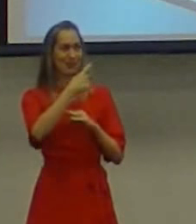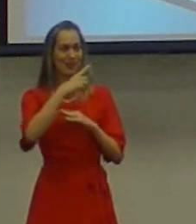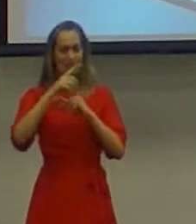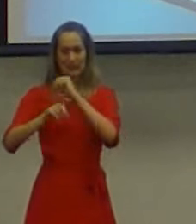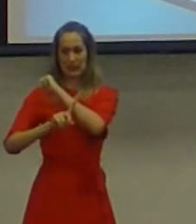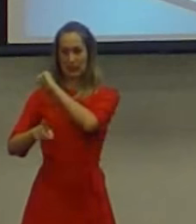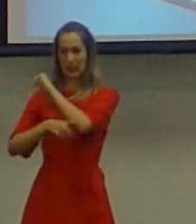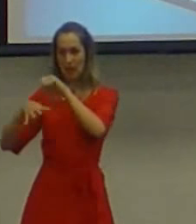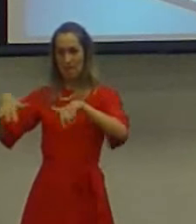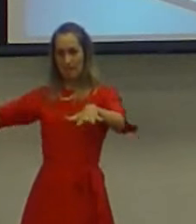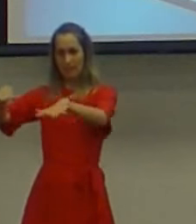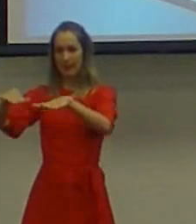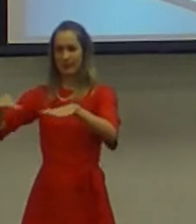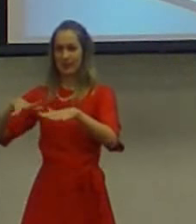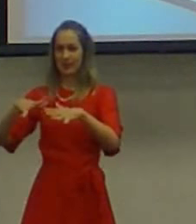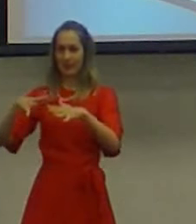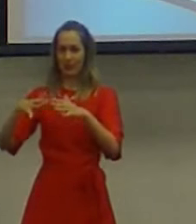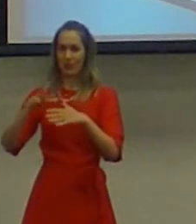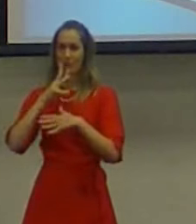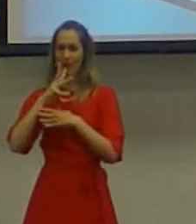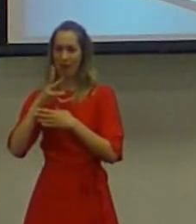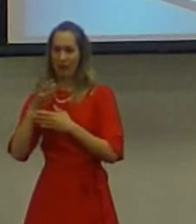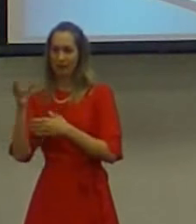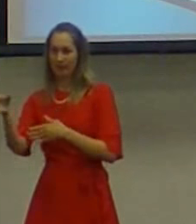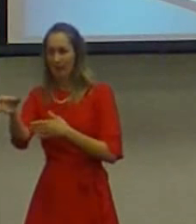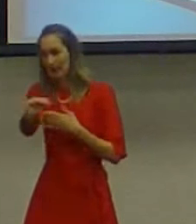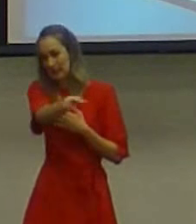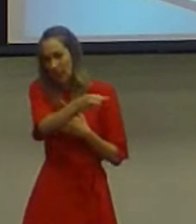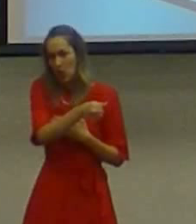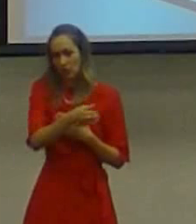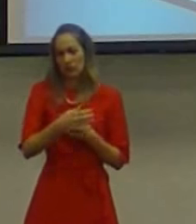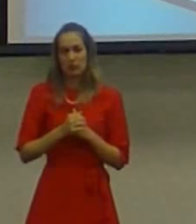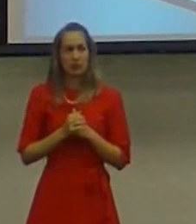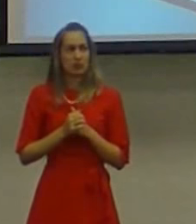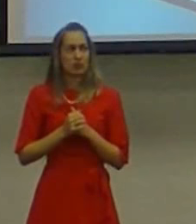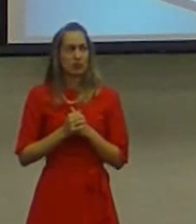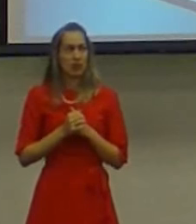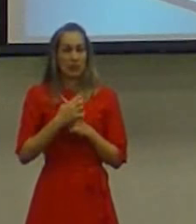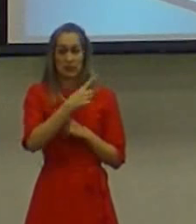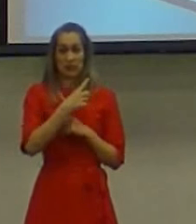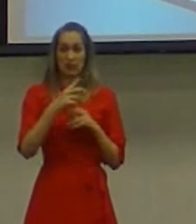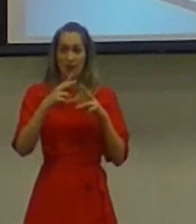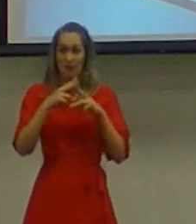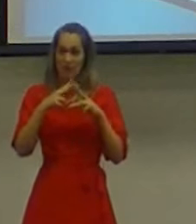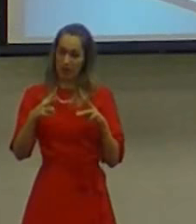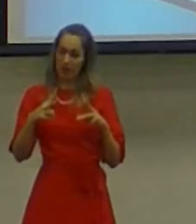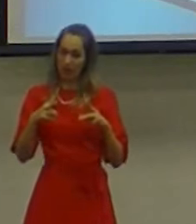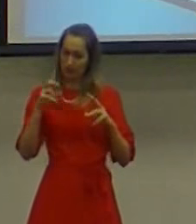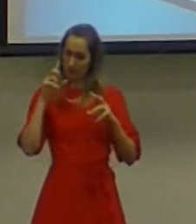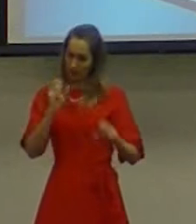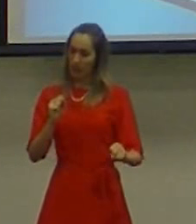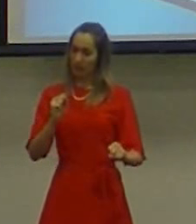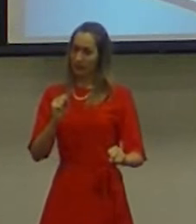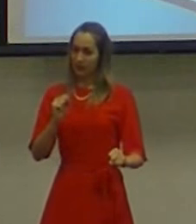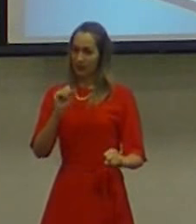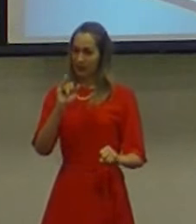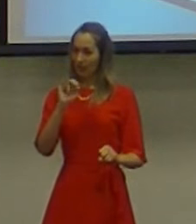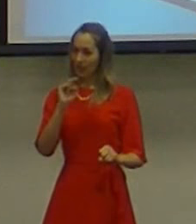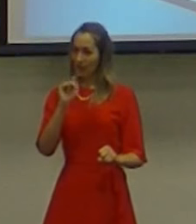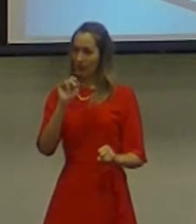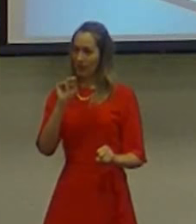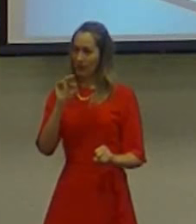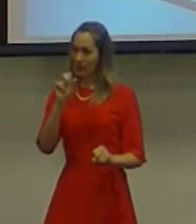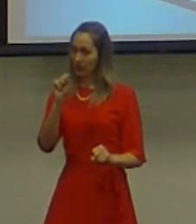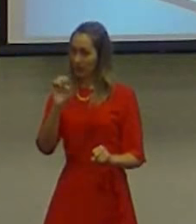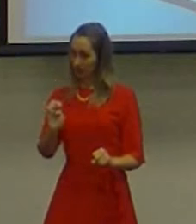in the video, and there she is passing out water. And Debbie's pretty intense, you know. She could be very intense, and she was